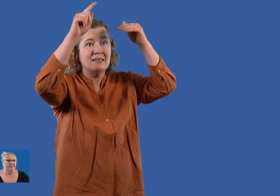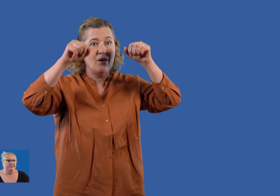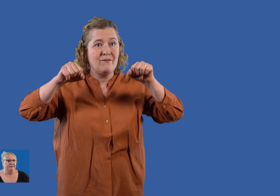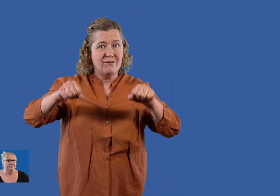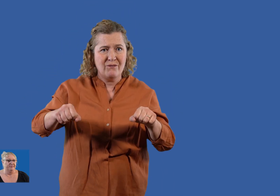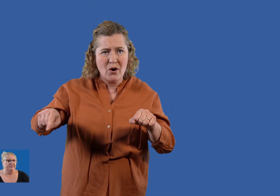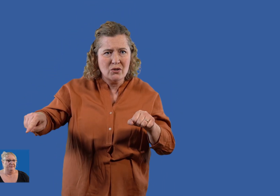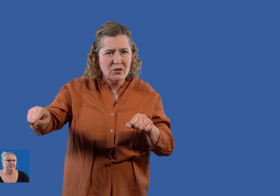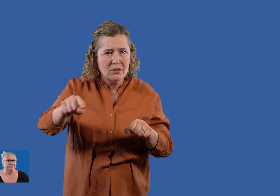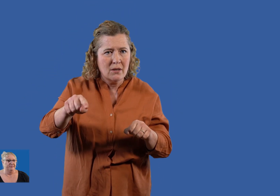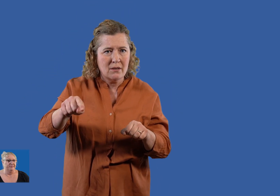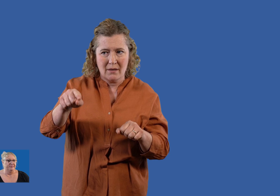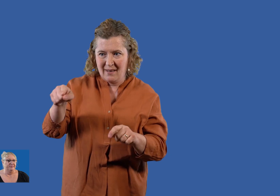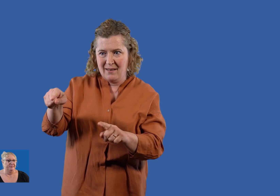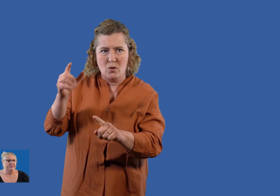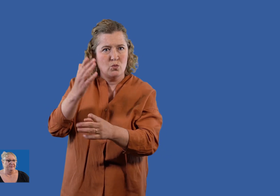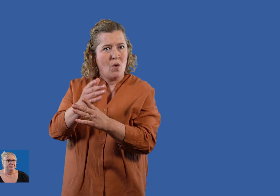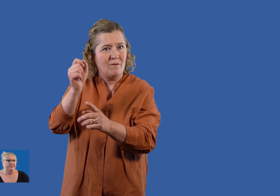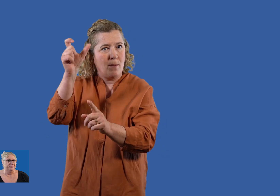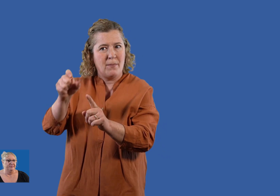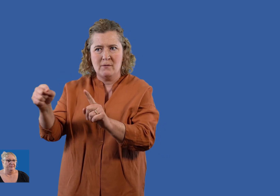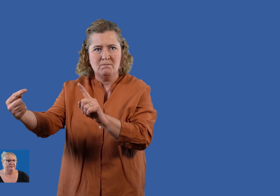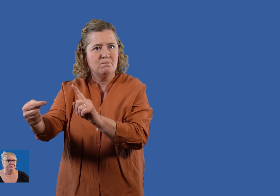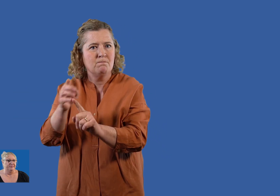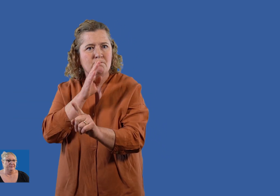secretly watching them from cameras in the ceiling or hidden in the furniture.